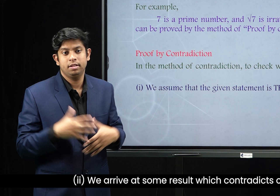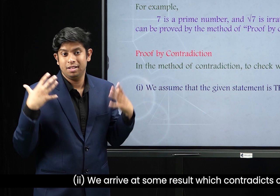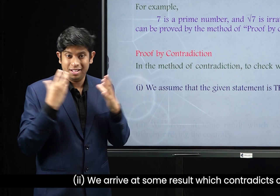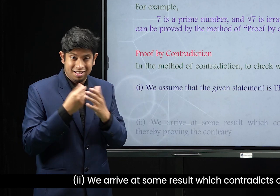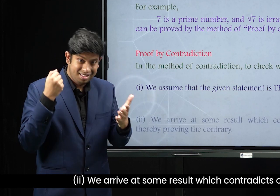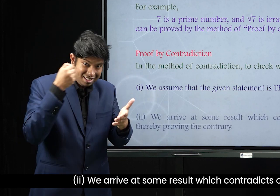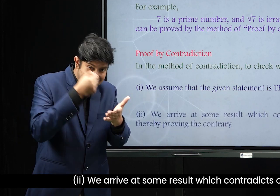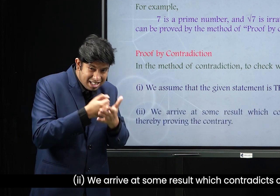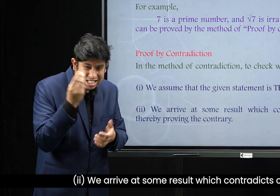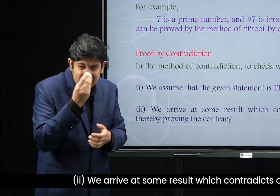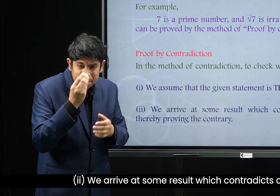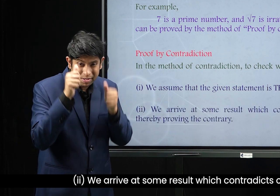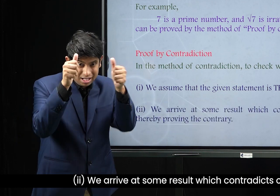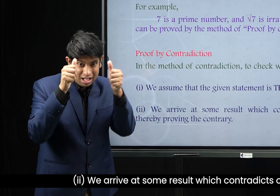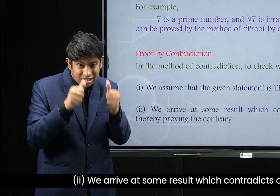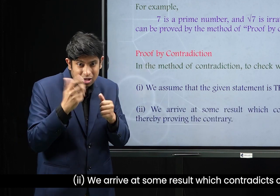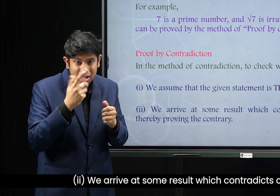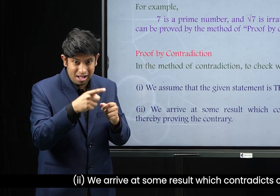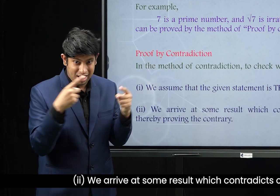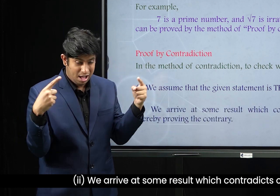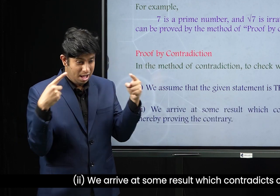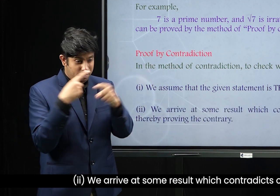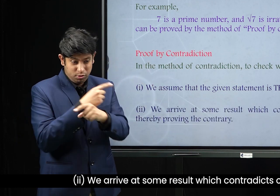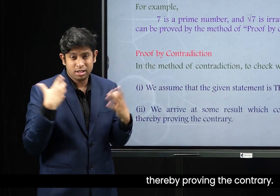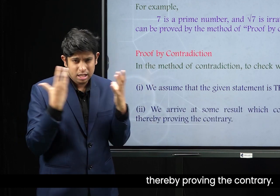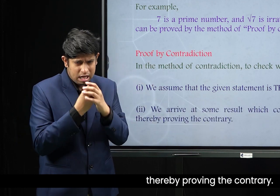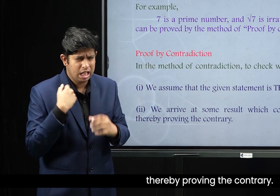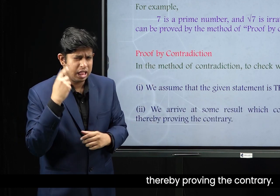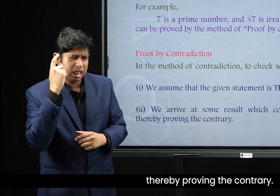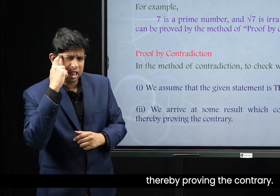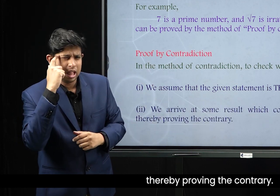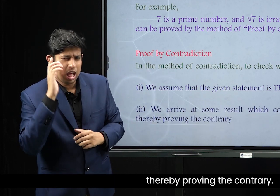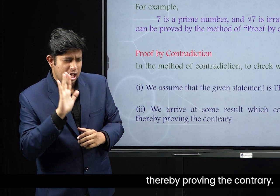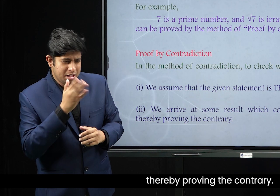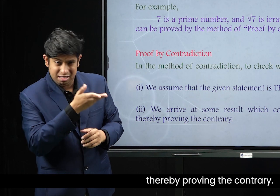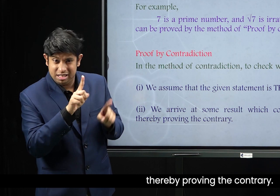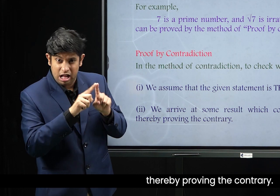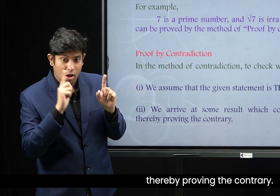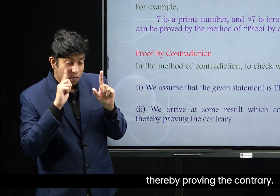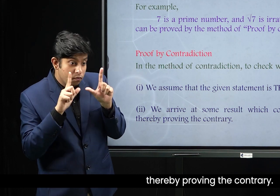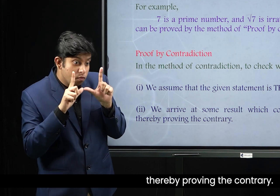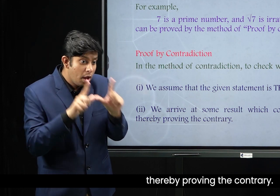We arrive at some result which contradicts our assumption, thereby proving the contrary.